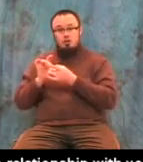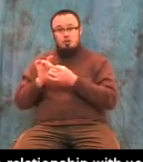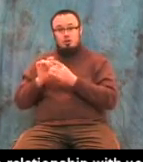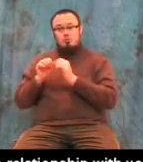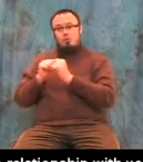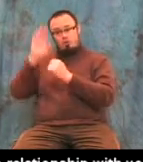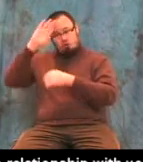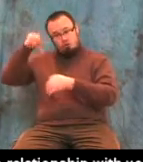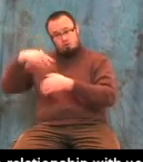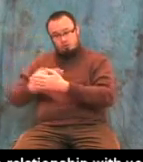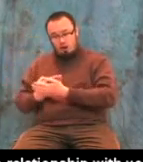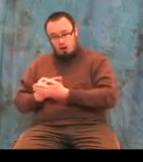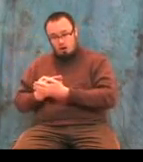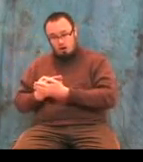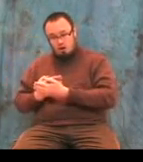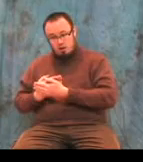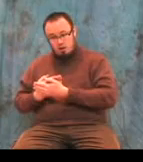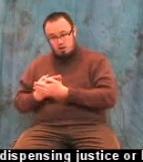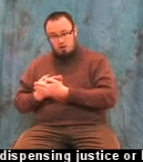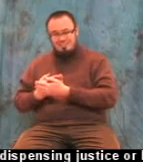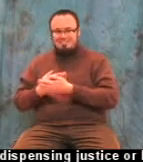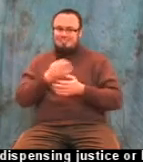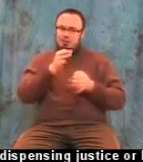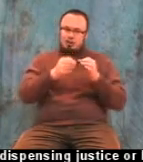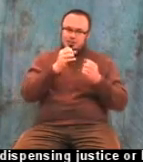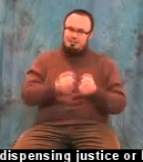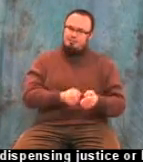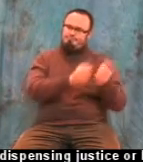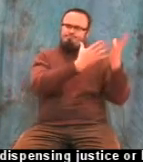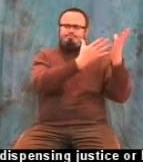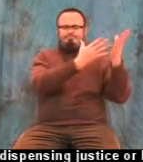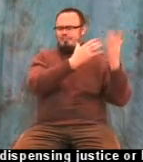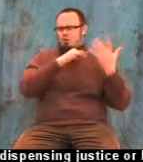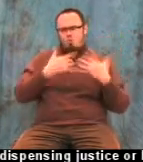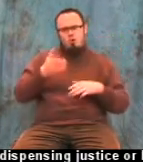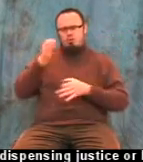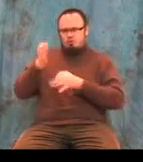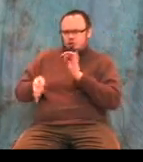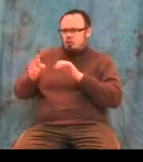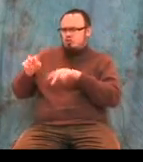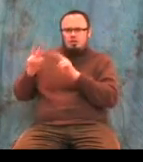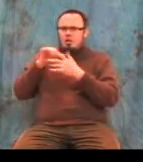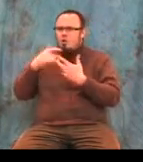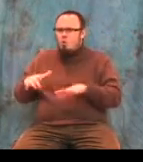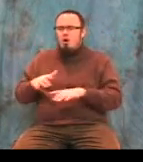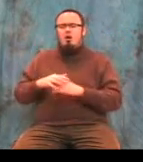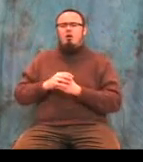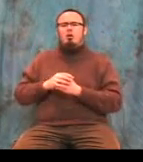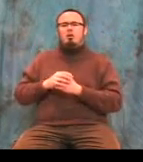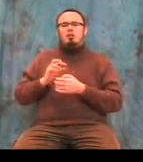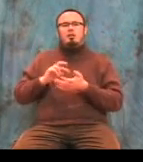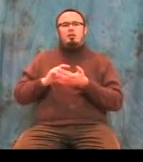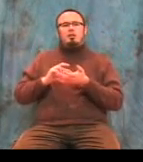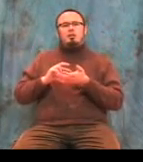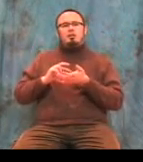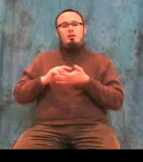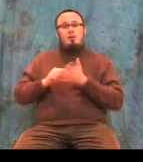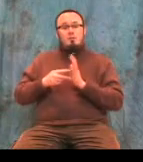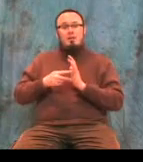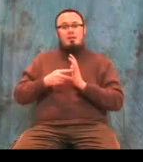relationship with your son, then dispensing justice or being judgmental may not be helping you to achieve that warm